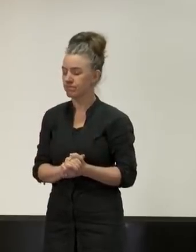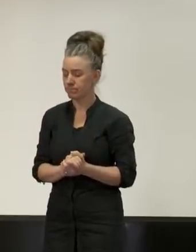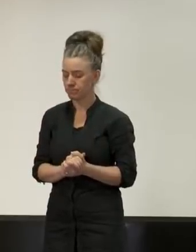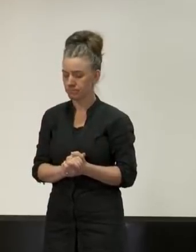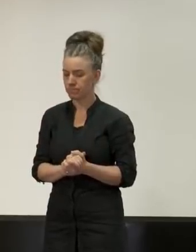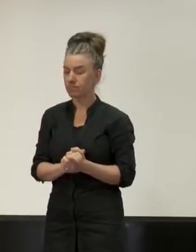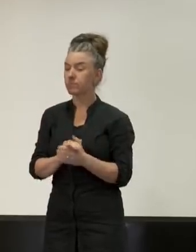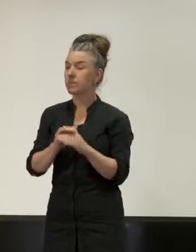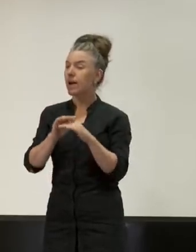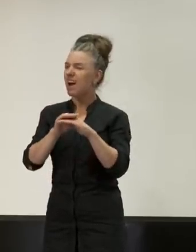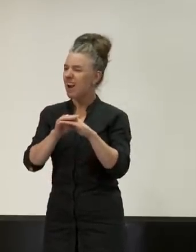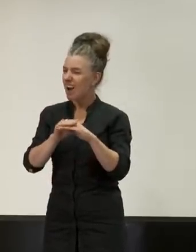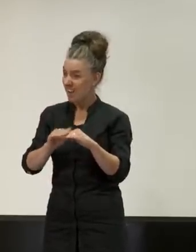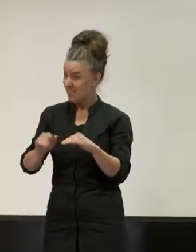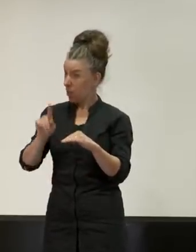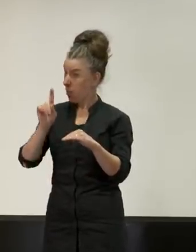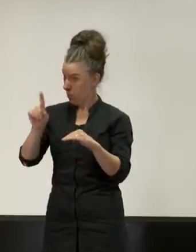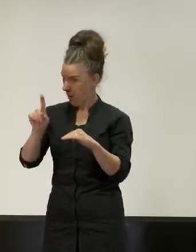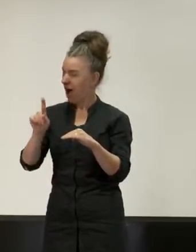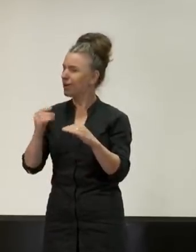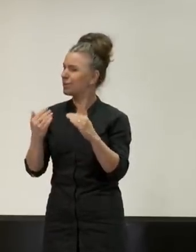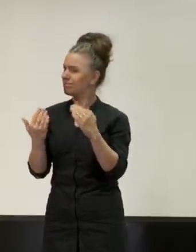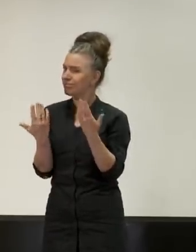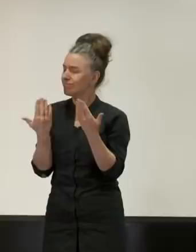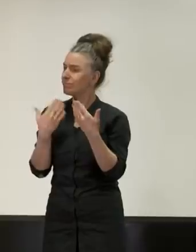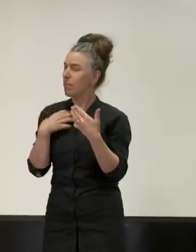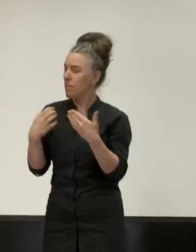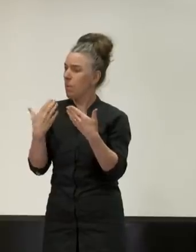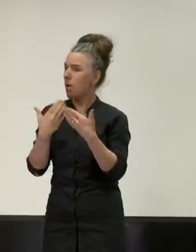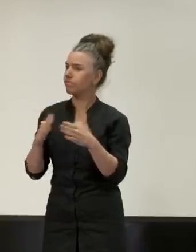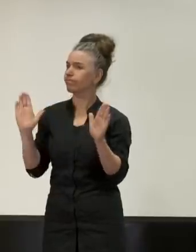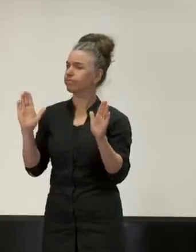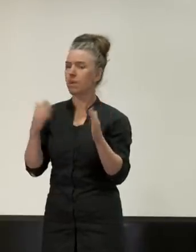will end when we're in the situation